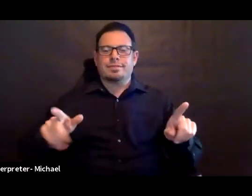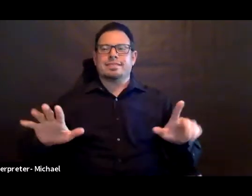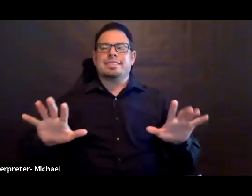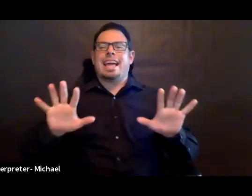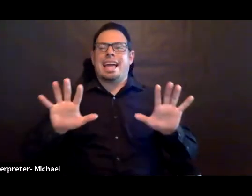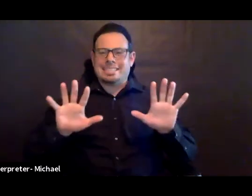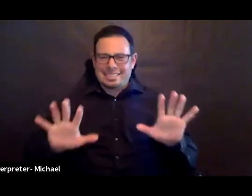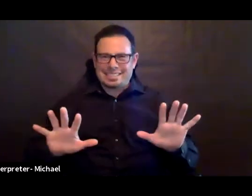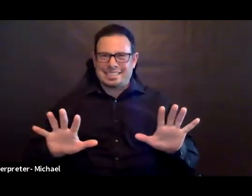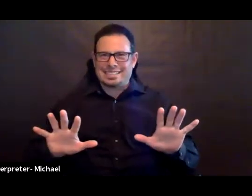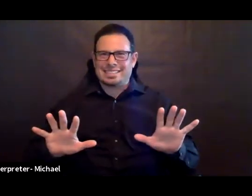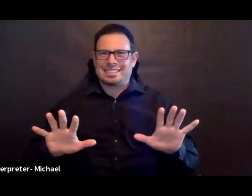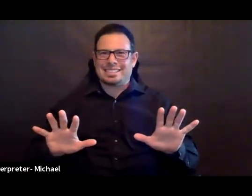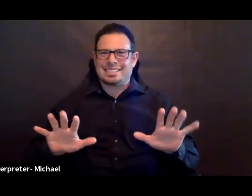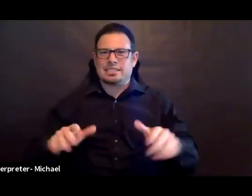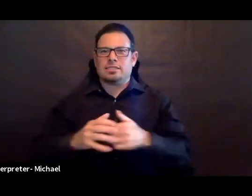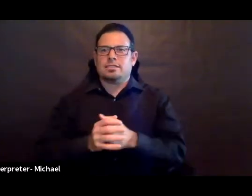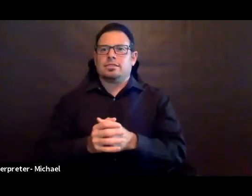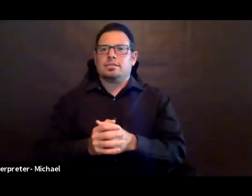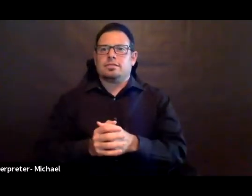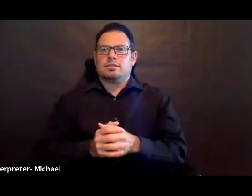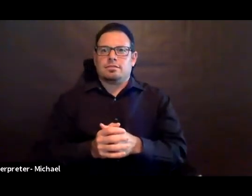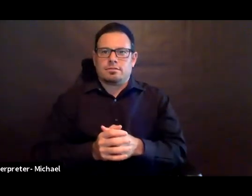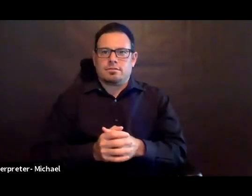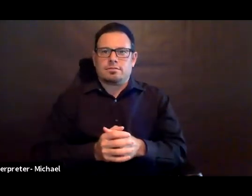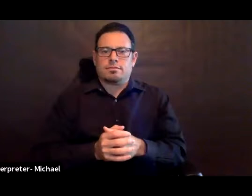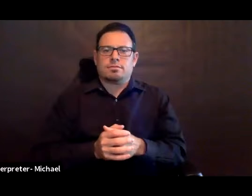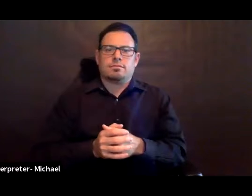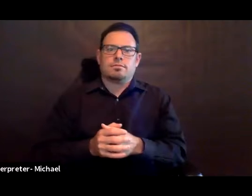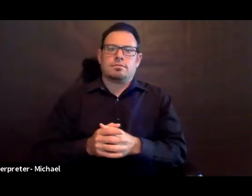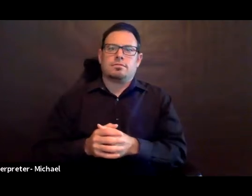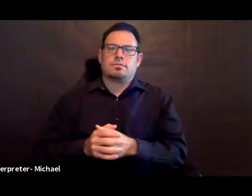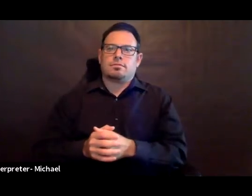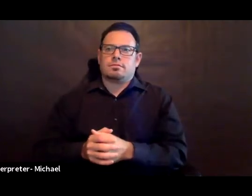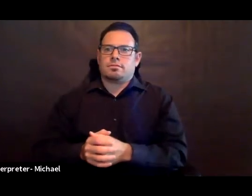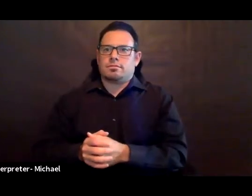emergency use authorization sooner. But now the word